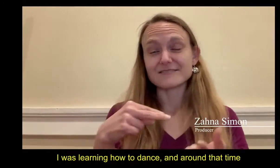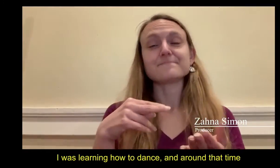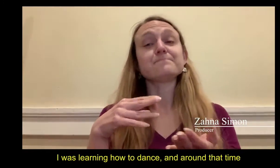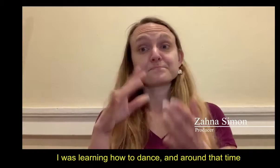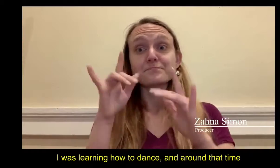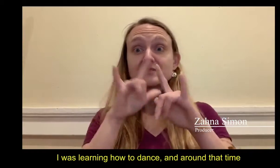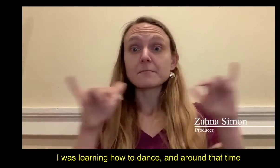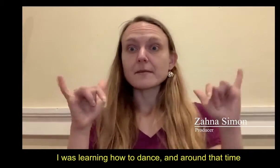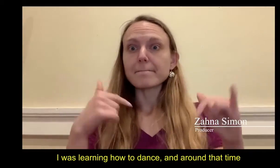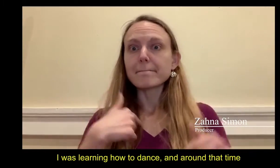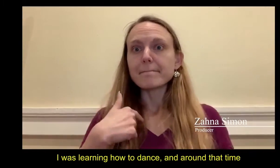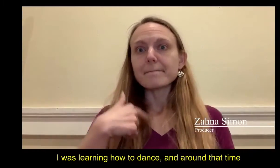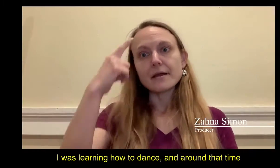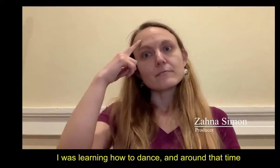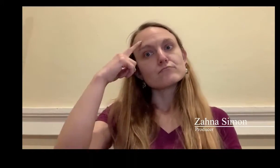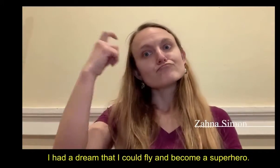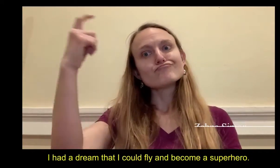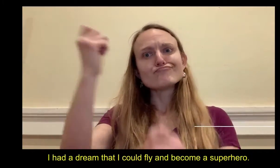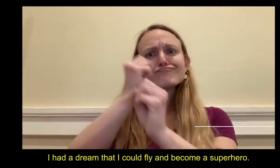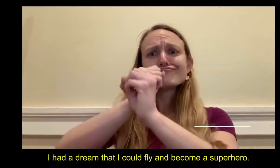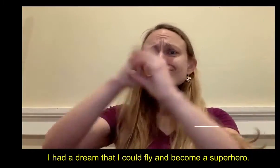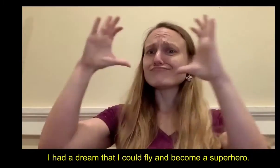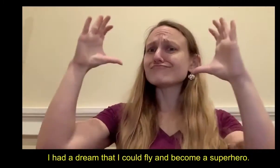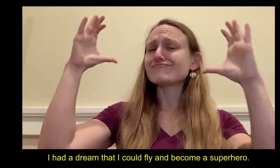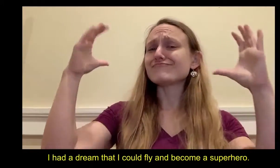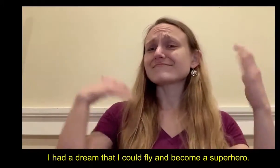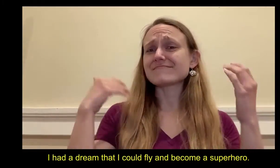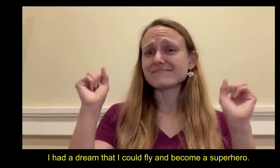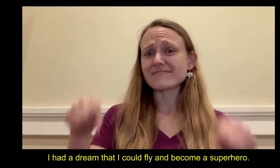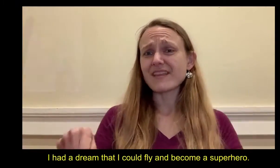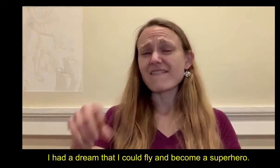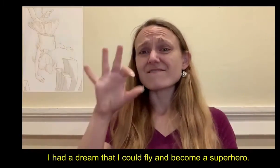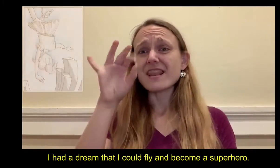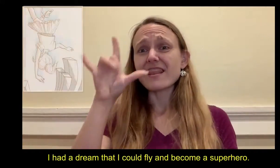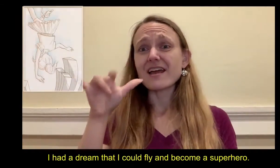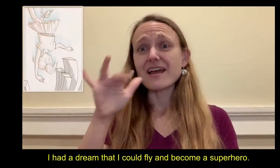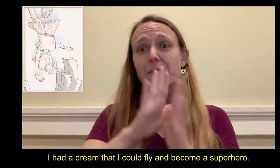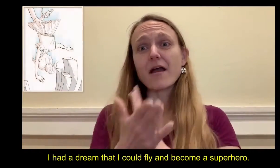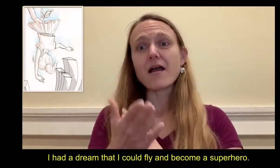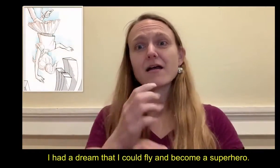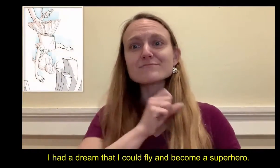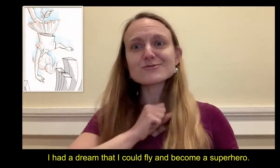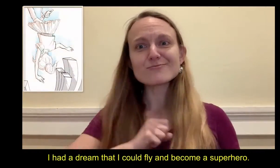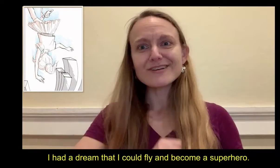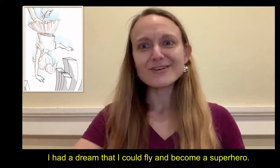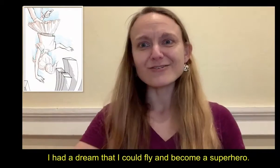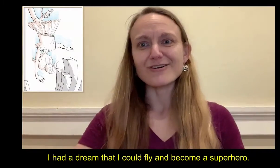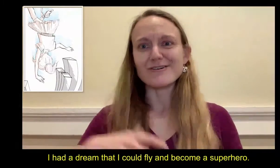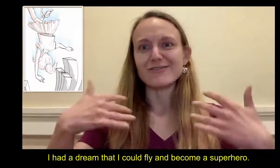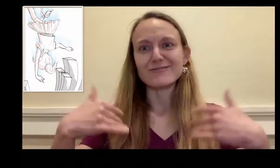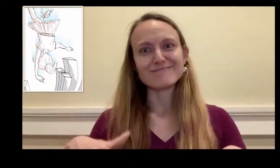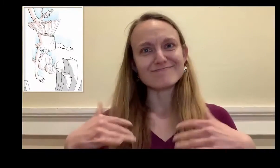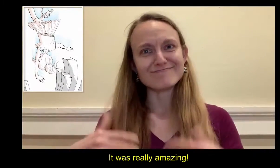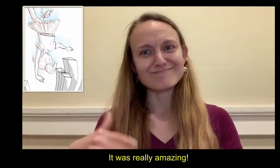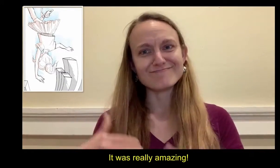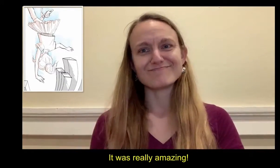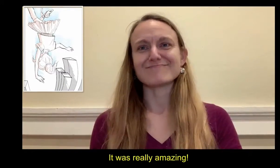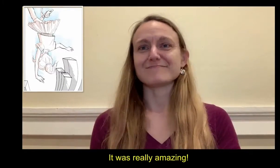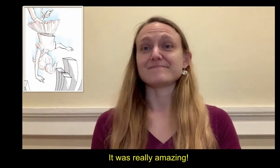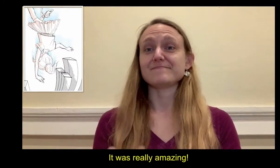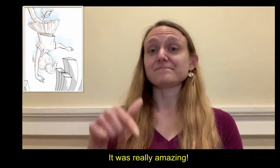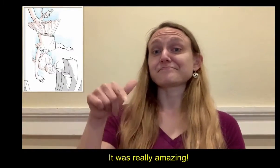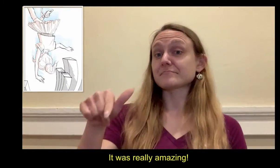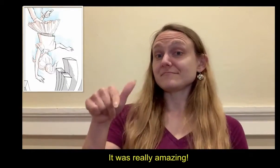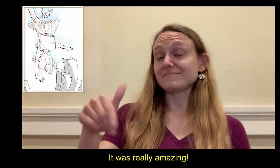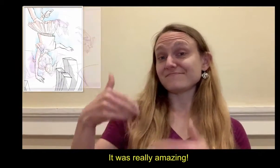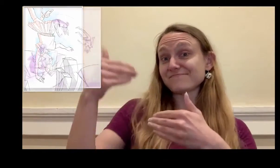dance, and around that time, I had a dream that I could fly and become a superhero. It was really